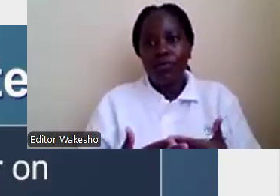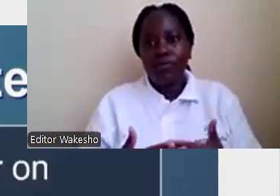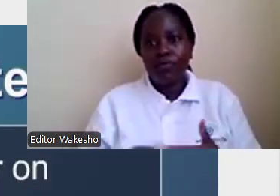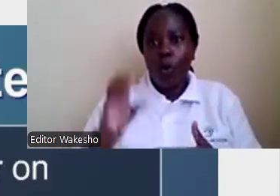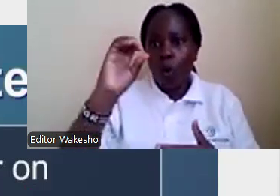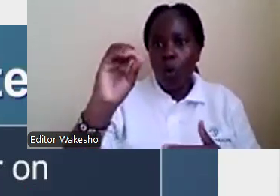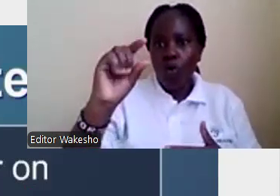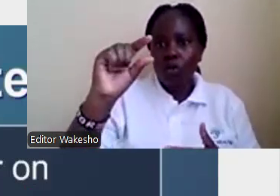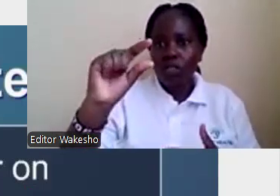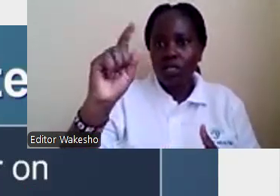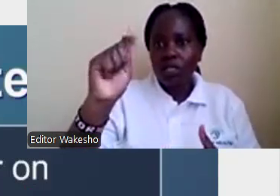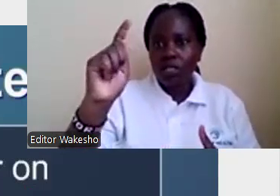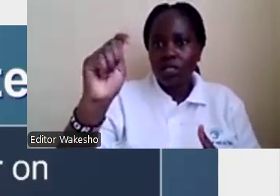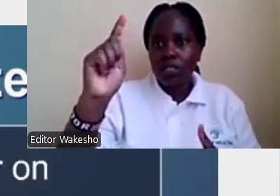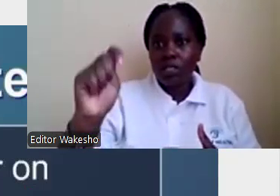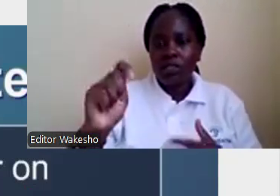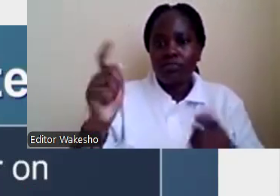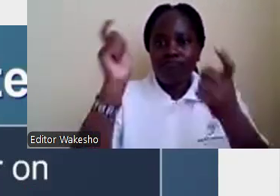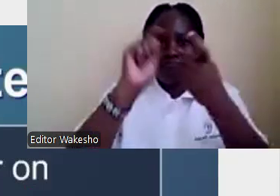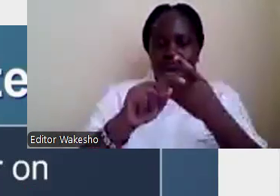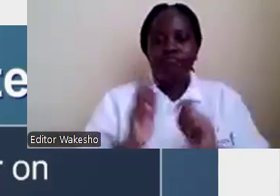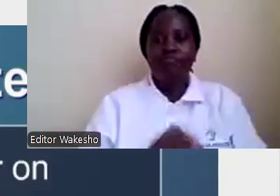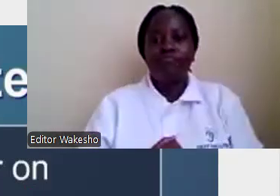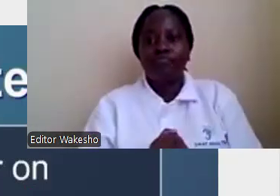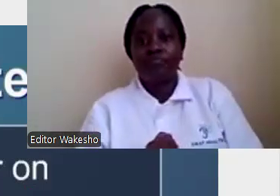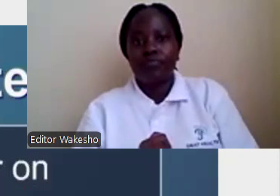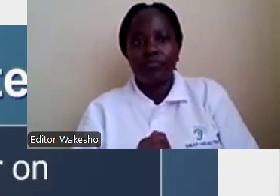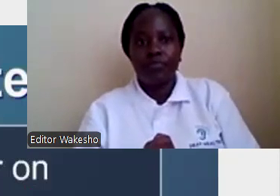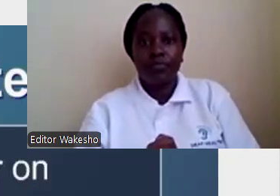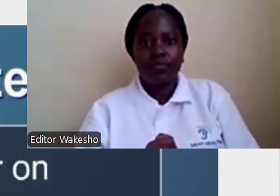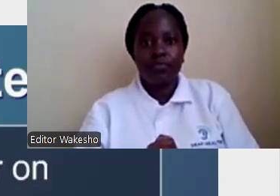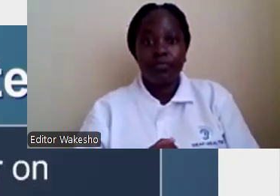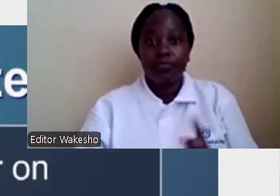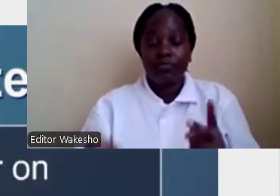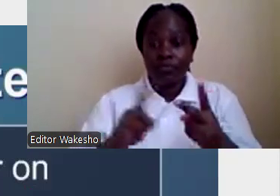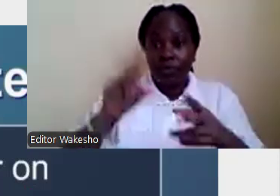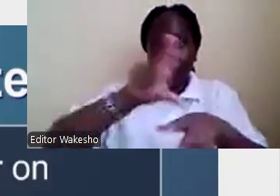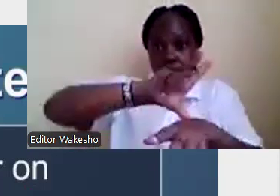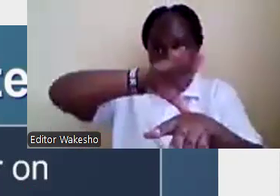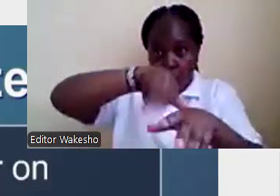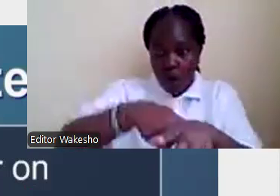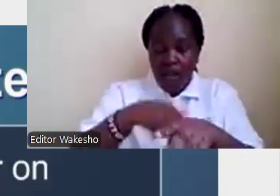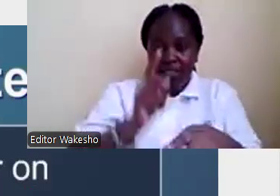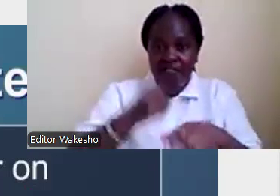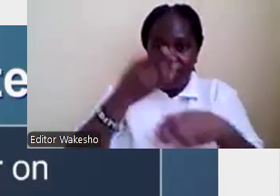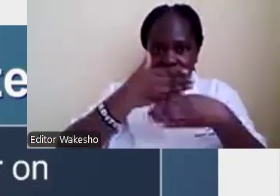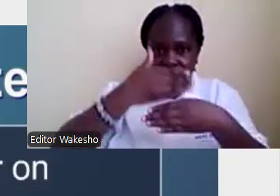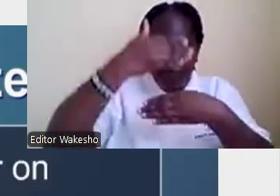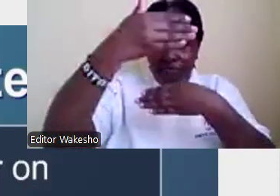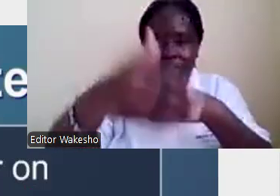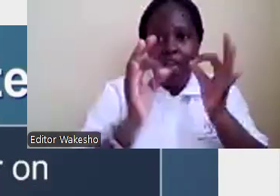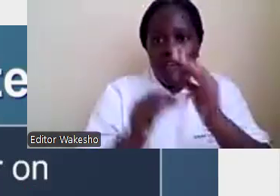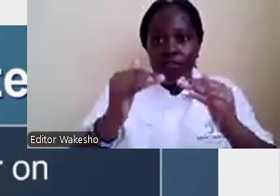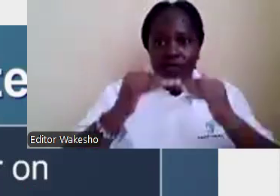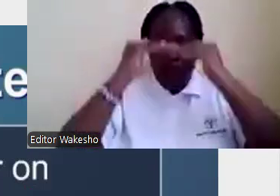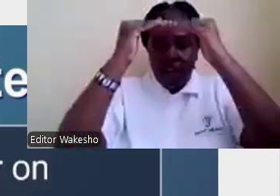now the oral glucose tolerance test, 2 hours post OGTT if your level is 200